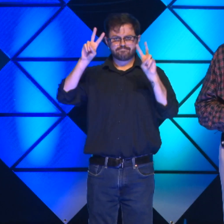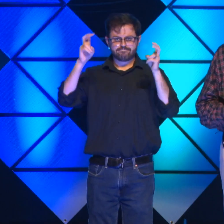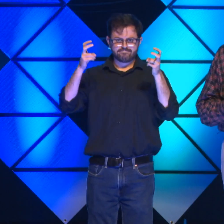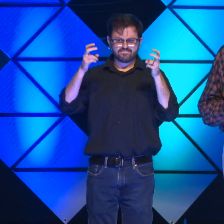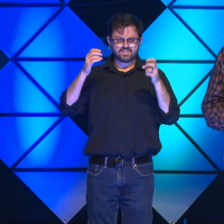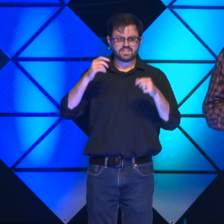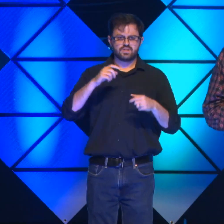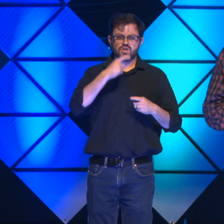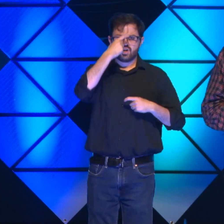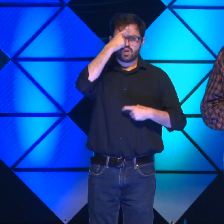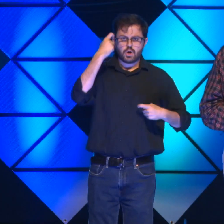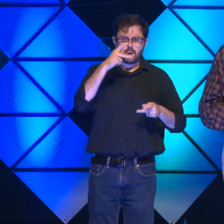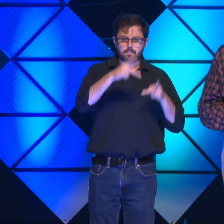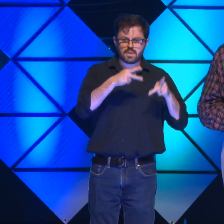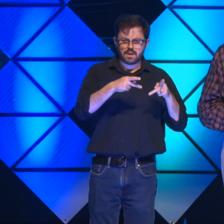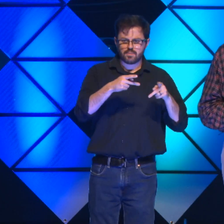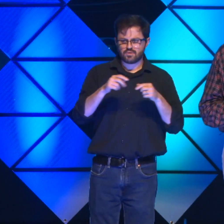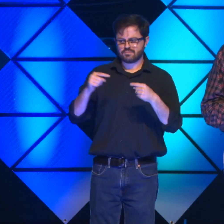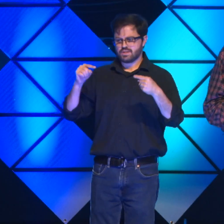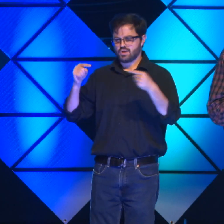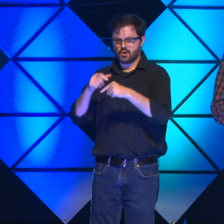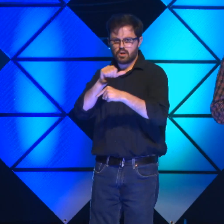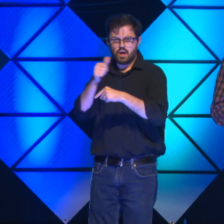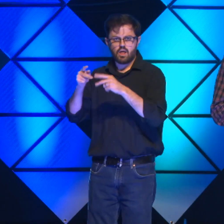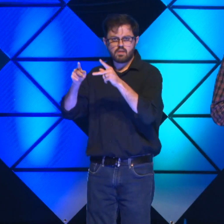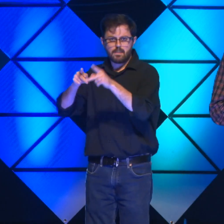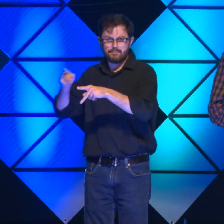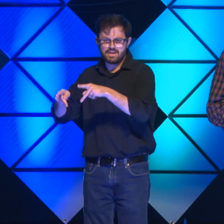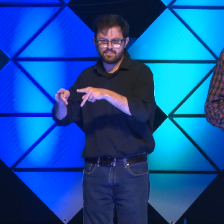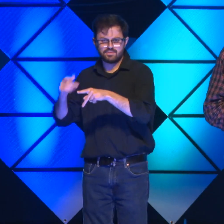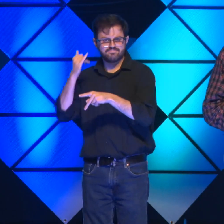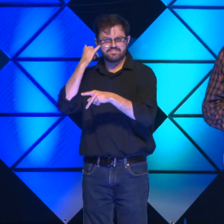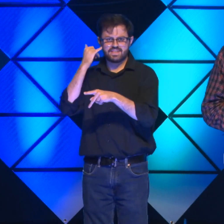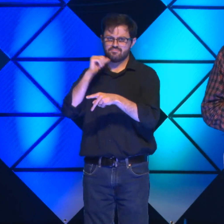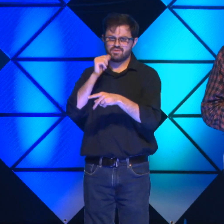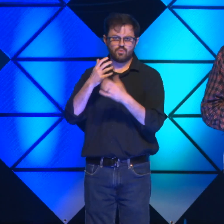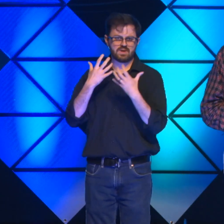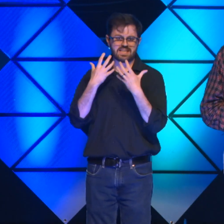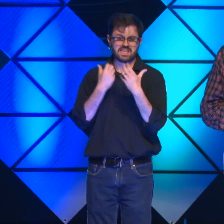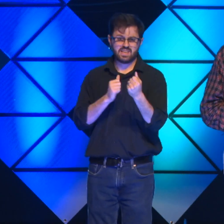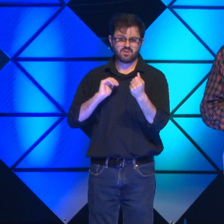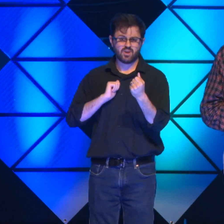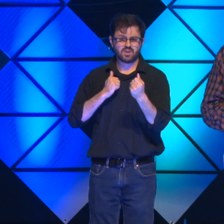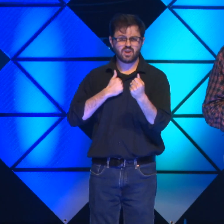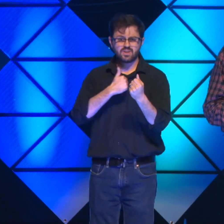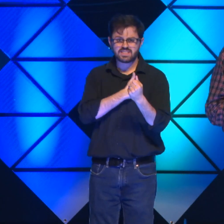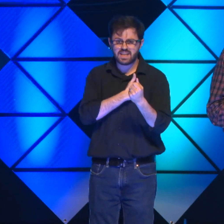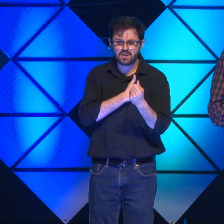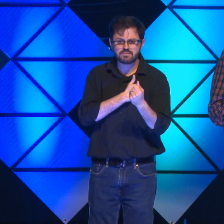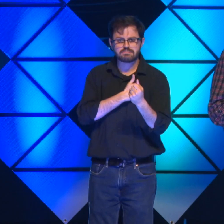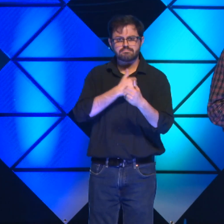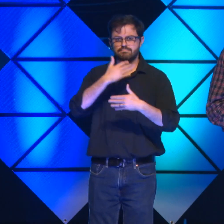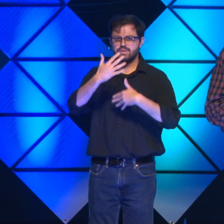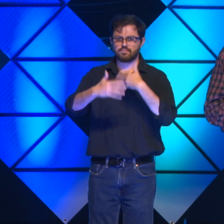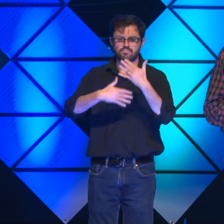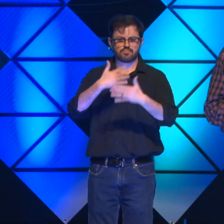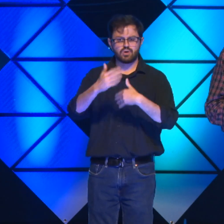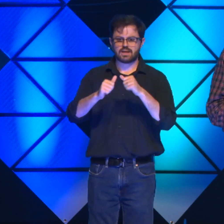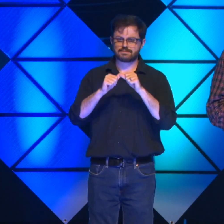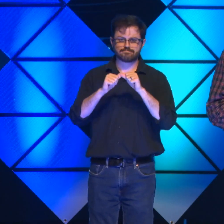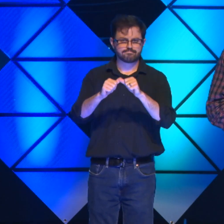If we don't heal, the process continues in ourselves. The pain is